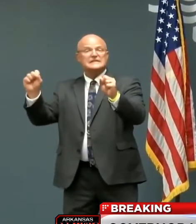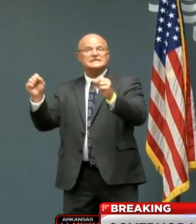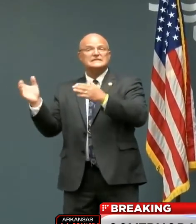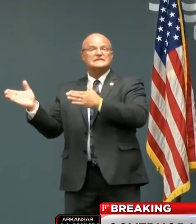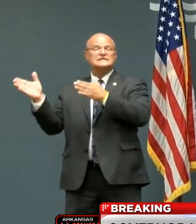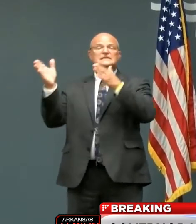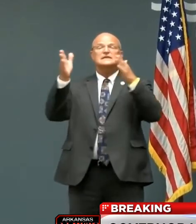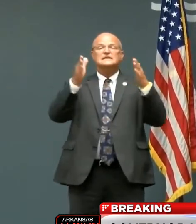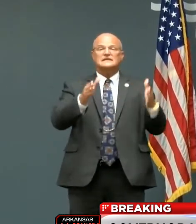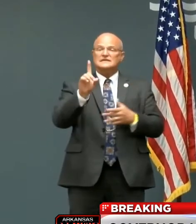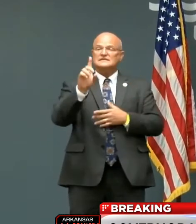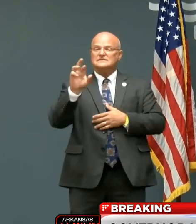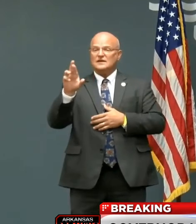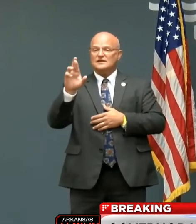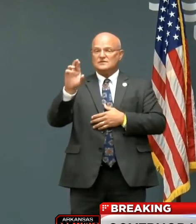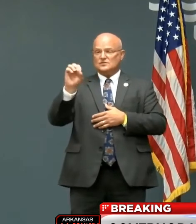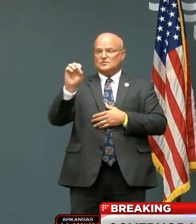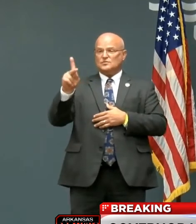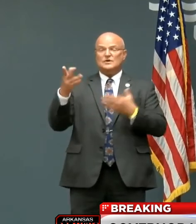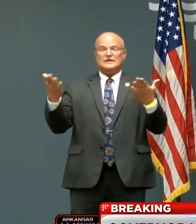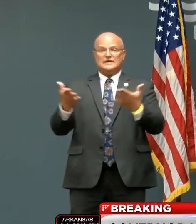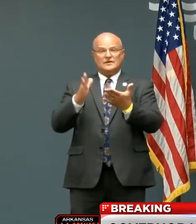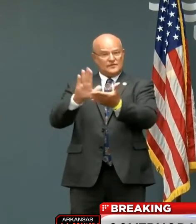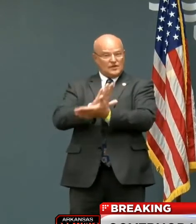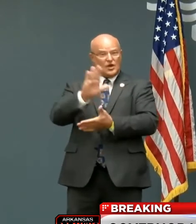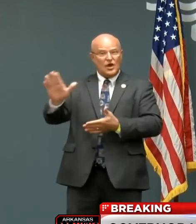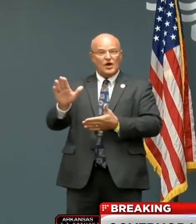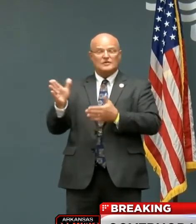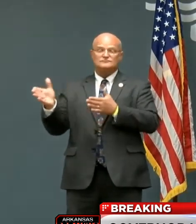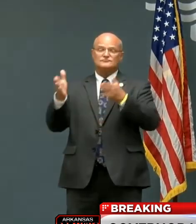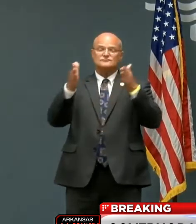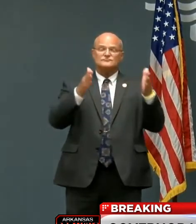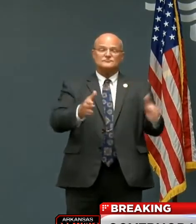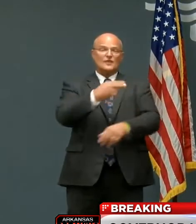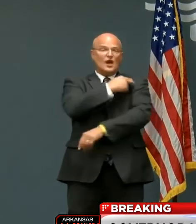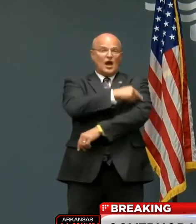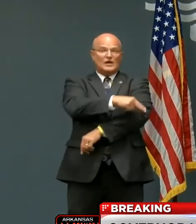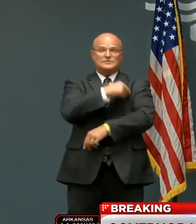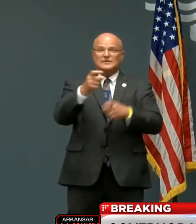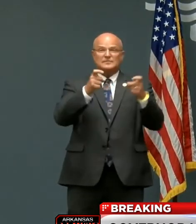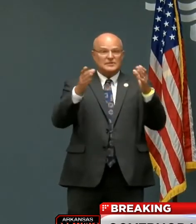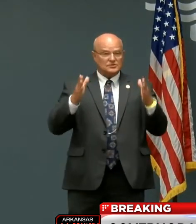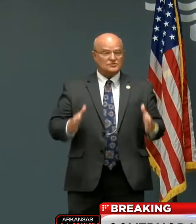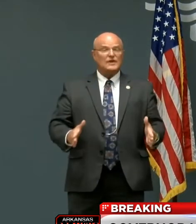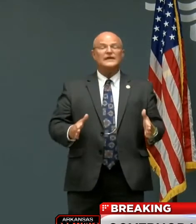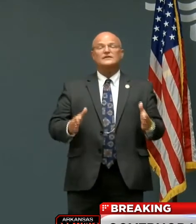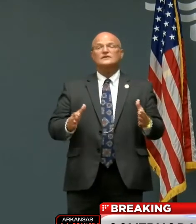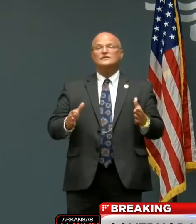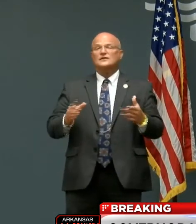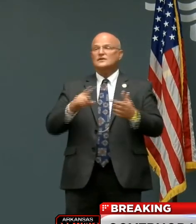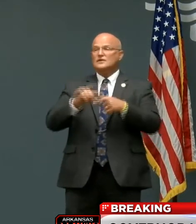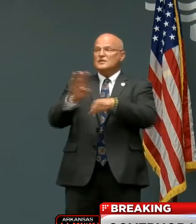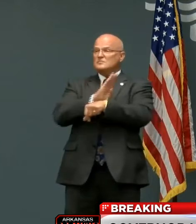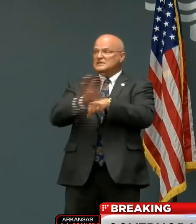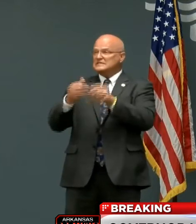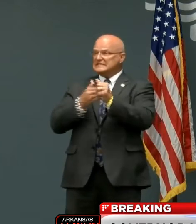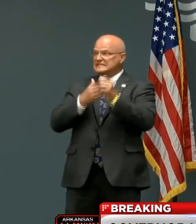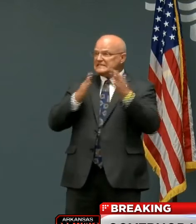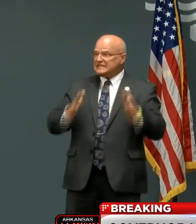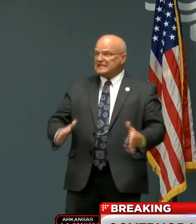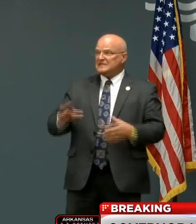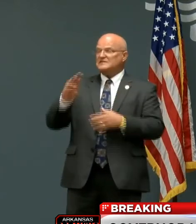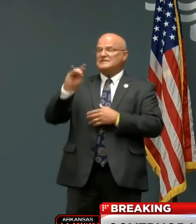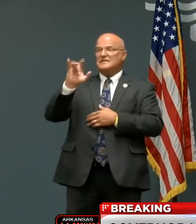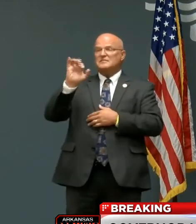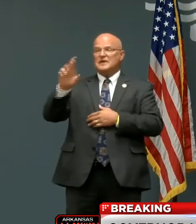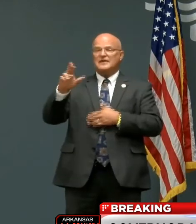to Dr. Rook here at the college, to the hospital administrator, to the business leaders and the mayor.